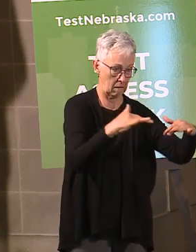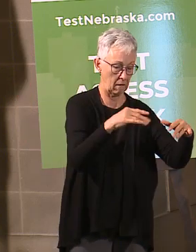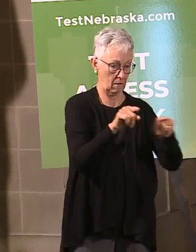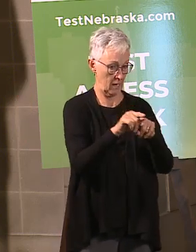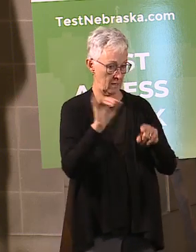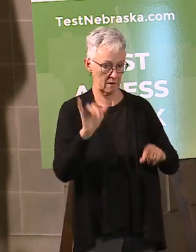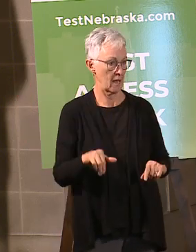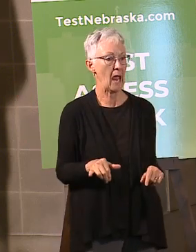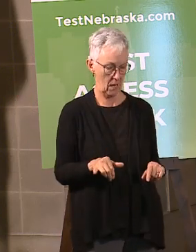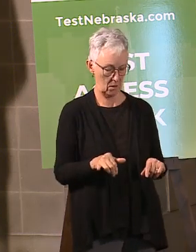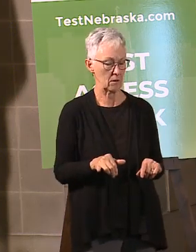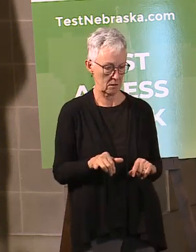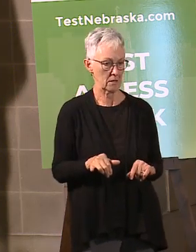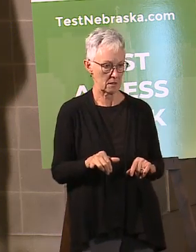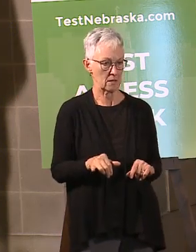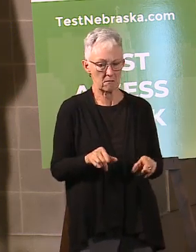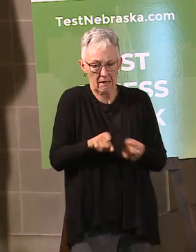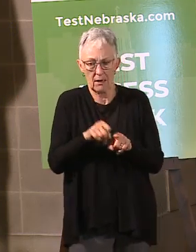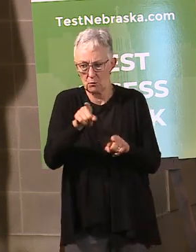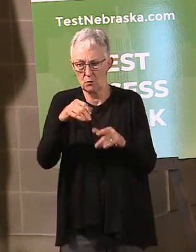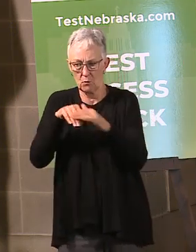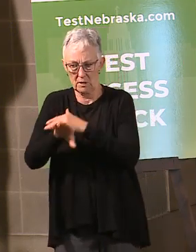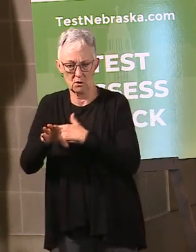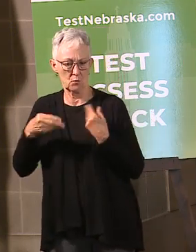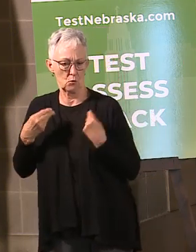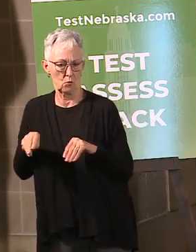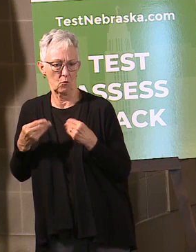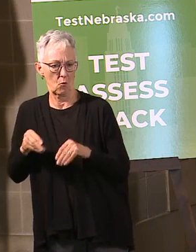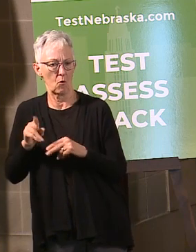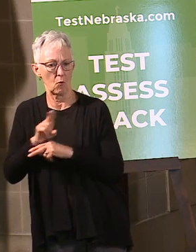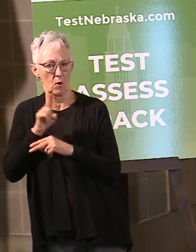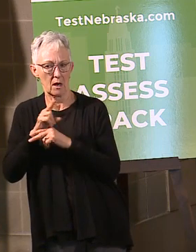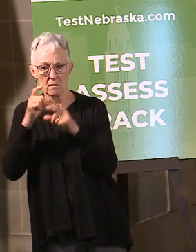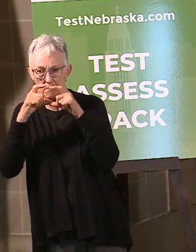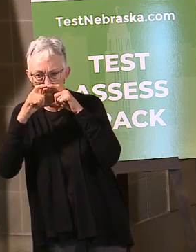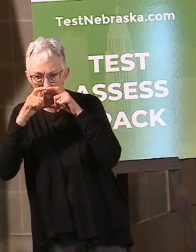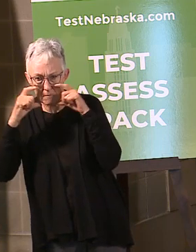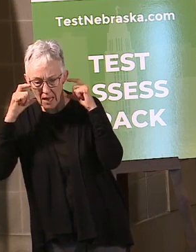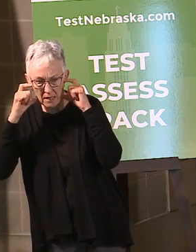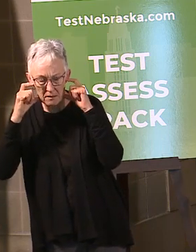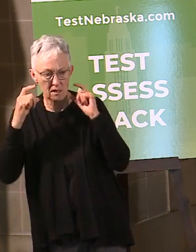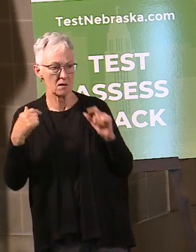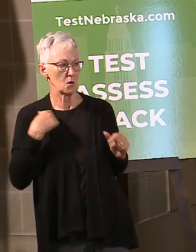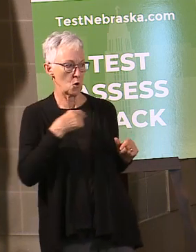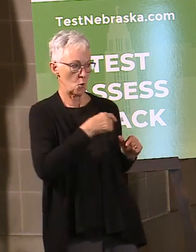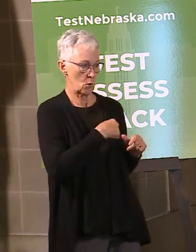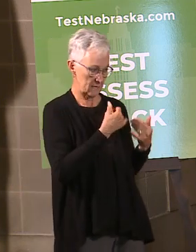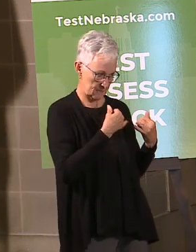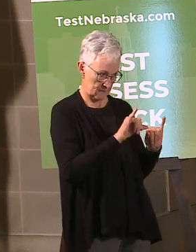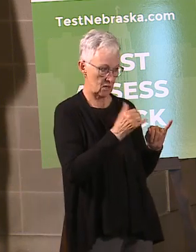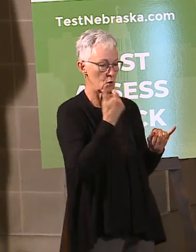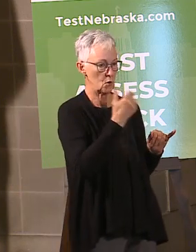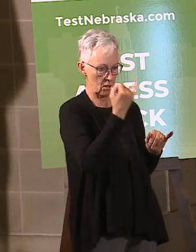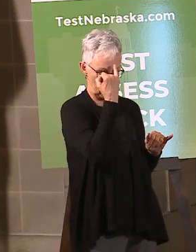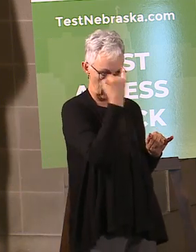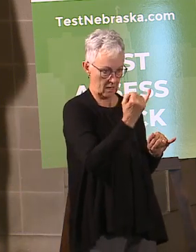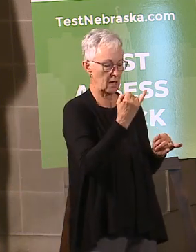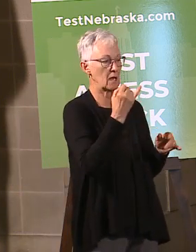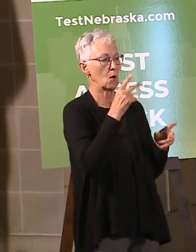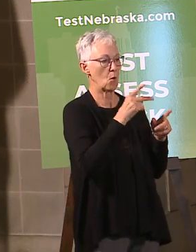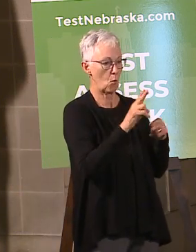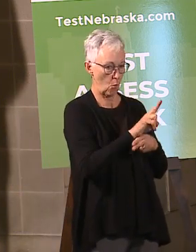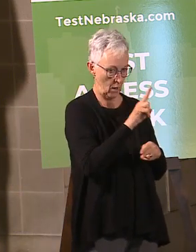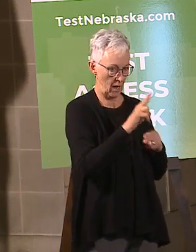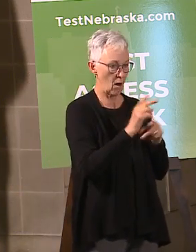these bigger events, even though the whole point is to keep people in these groups of 6 people, 6 feet spaced apart, still a good idea to wear a mask. Okay,